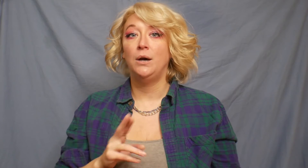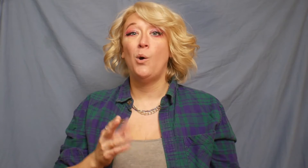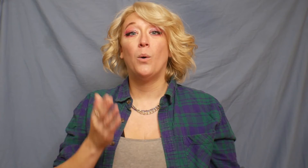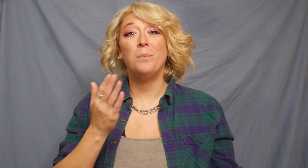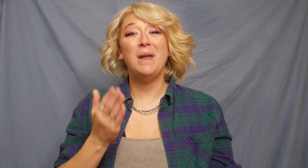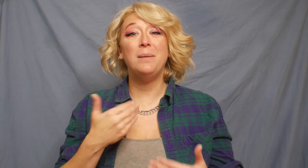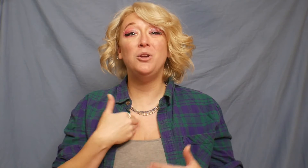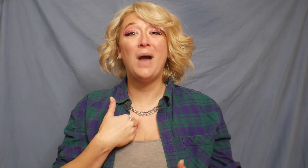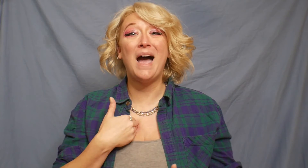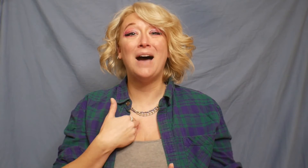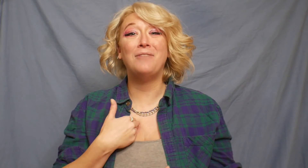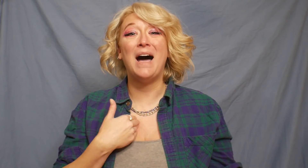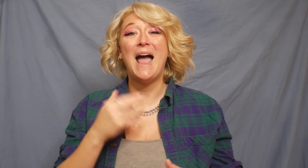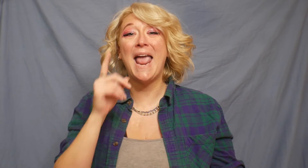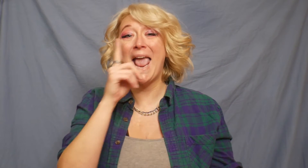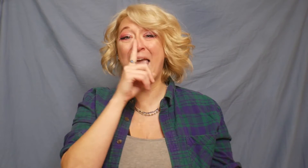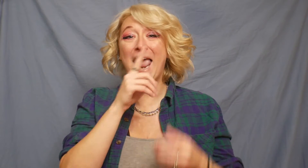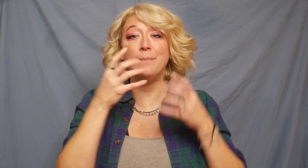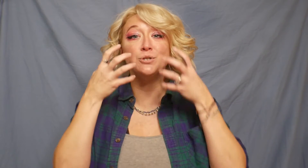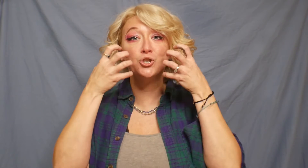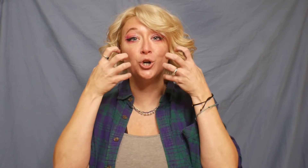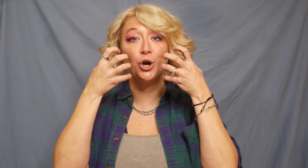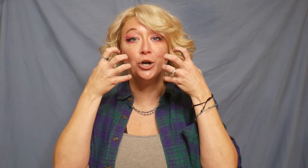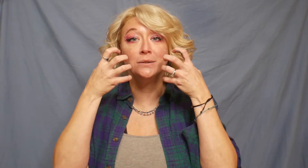Or maybe you have a hamster.